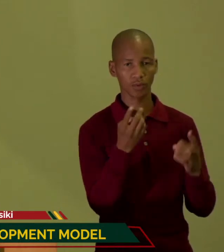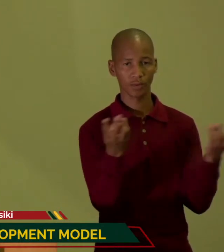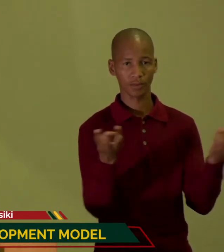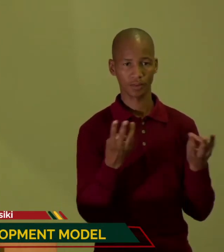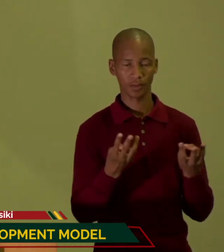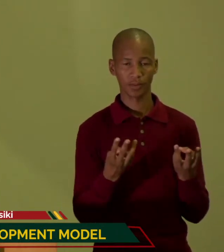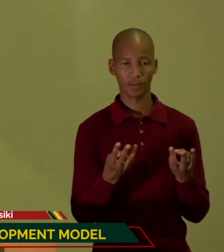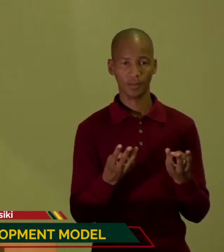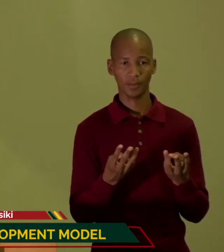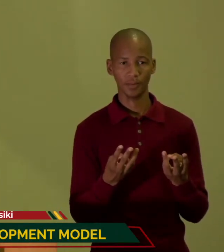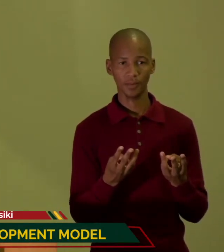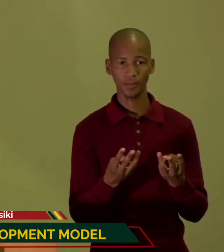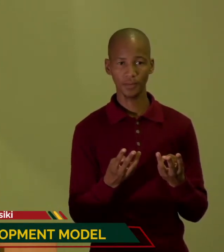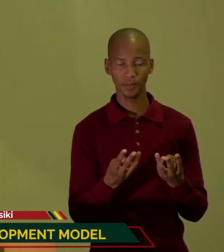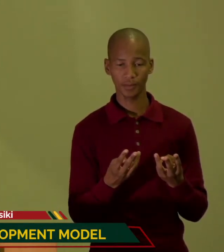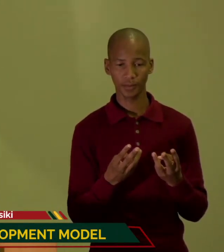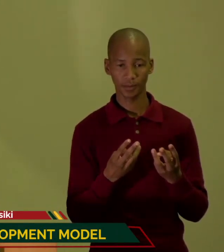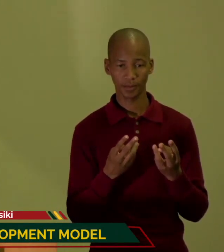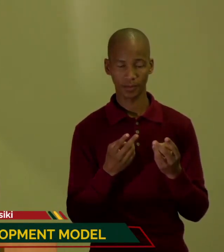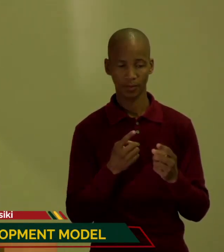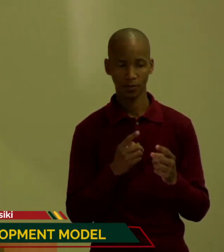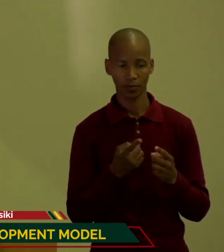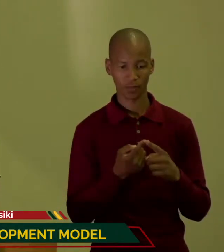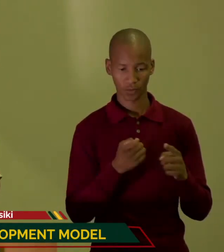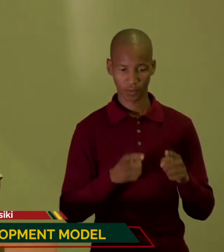of this area.